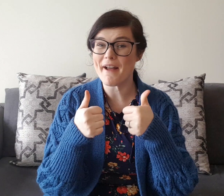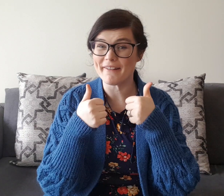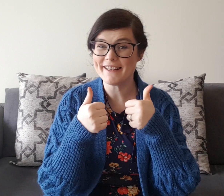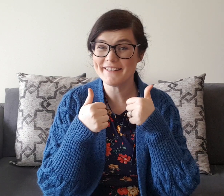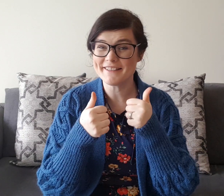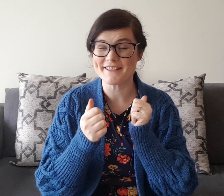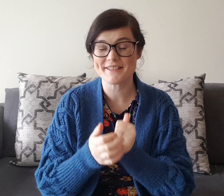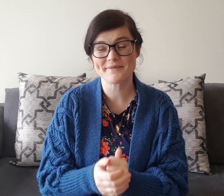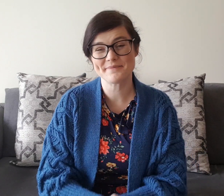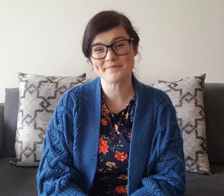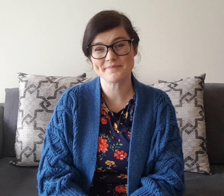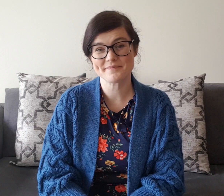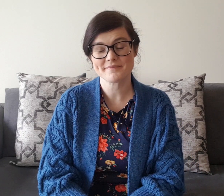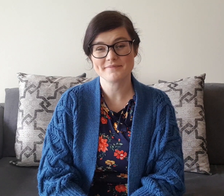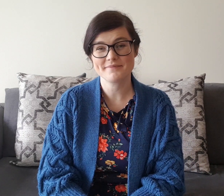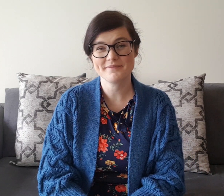Very good.